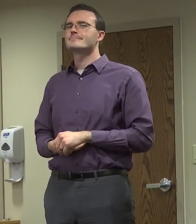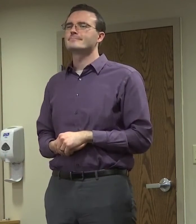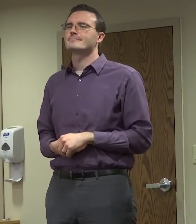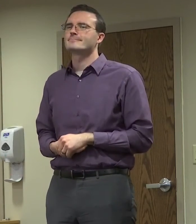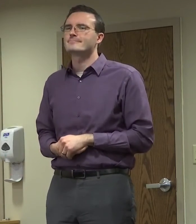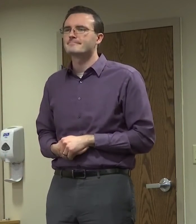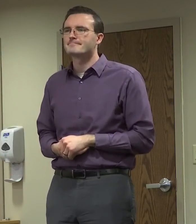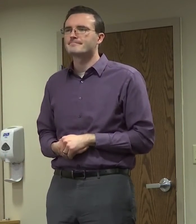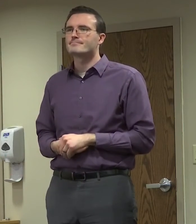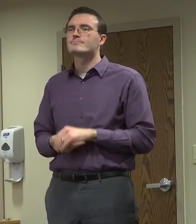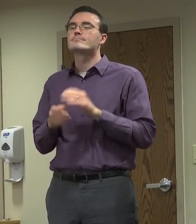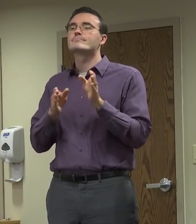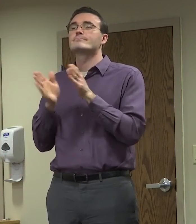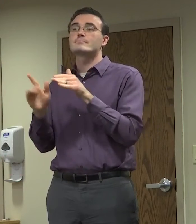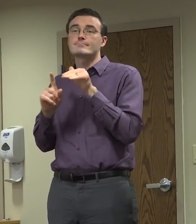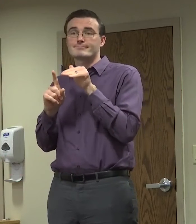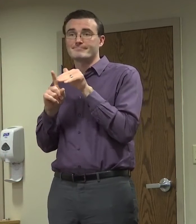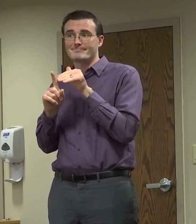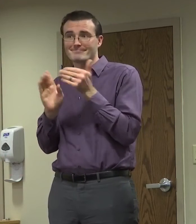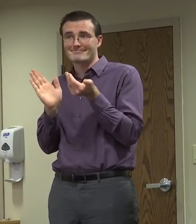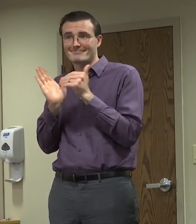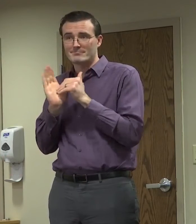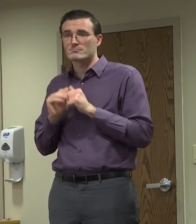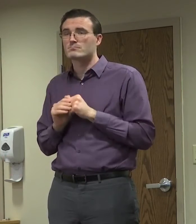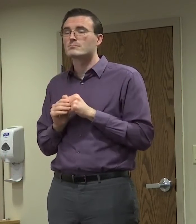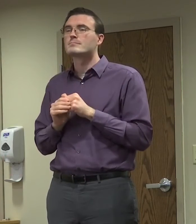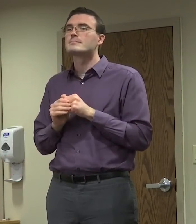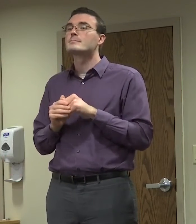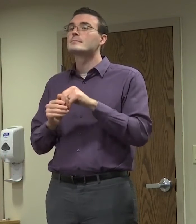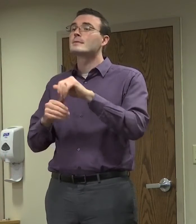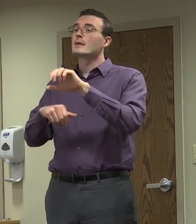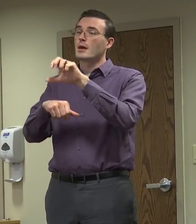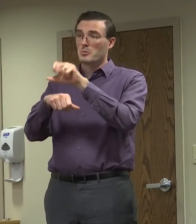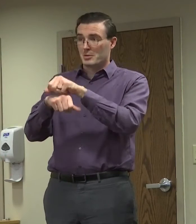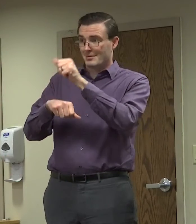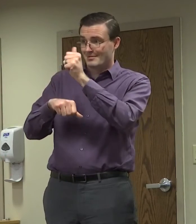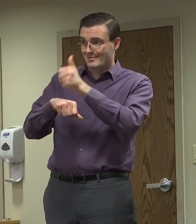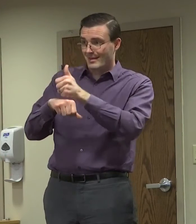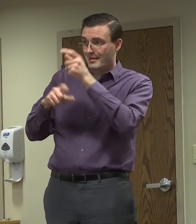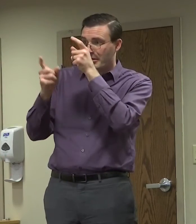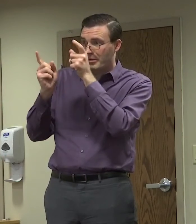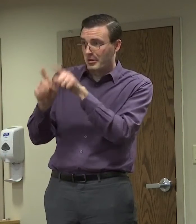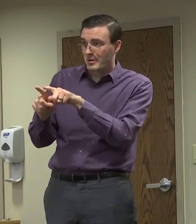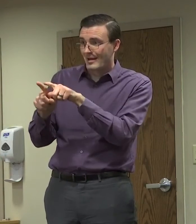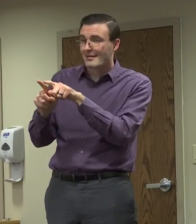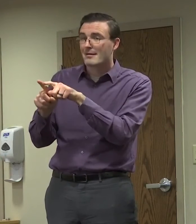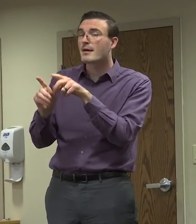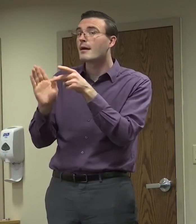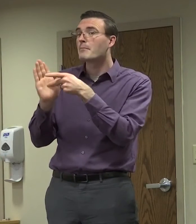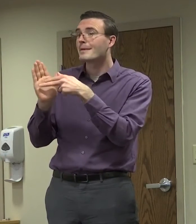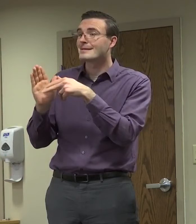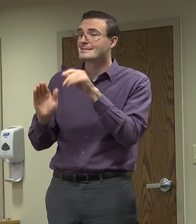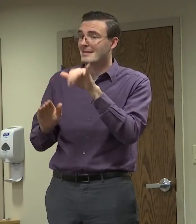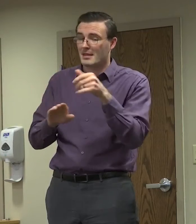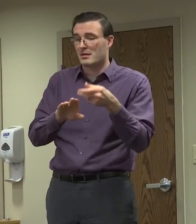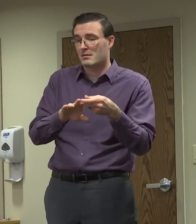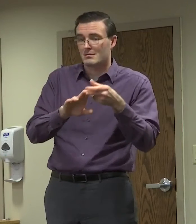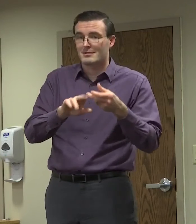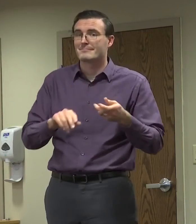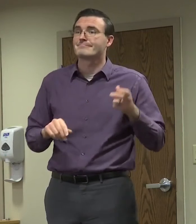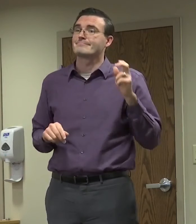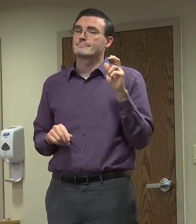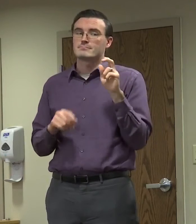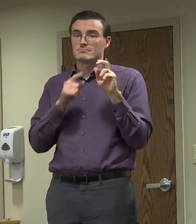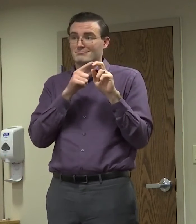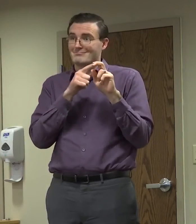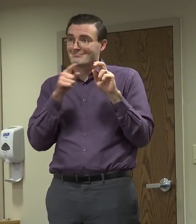Reminder again, when we schedule your appointment and you say you're coming, we've got your name on that dose. And someone